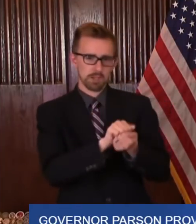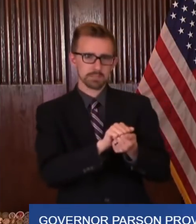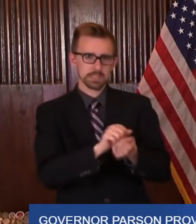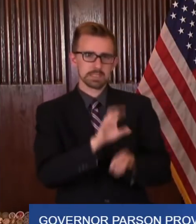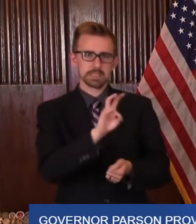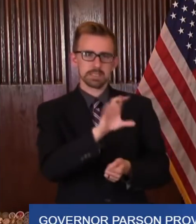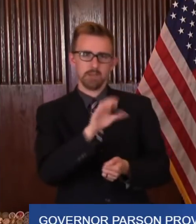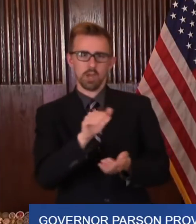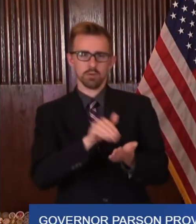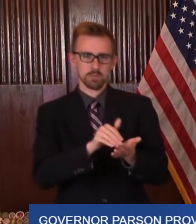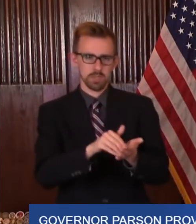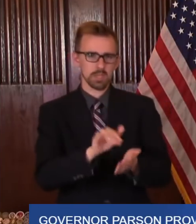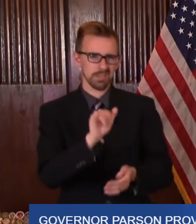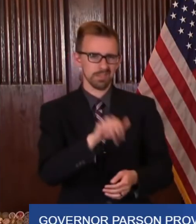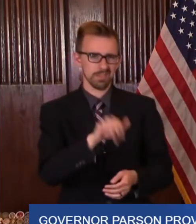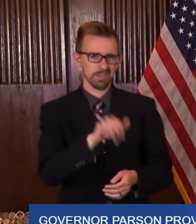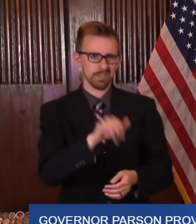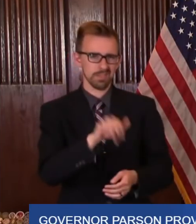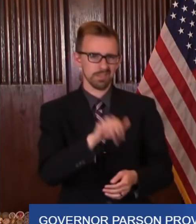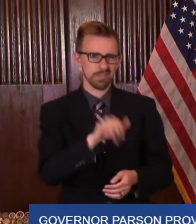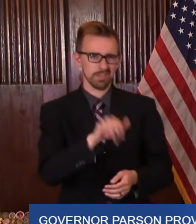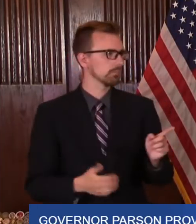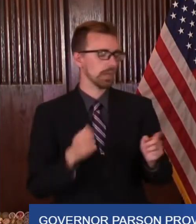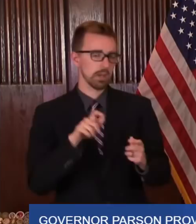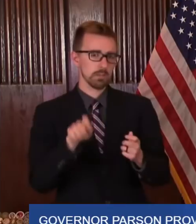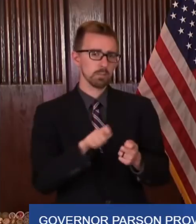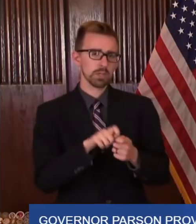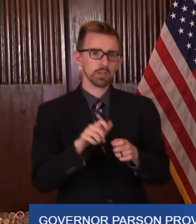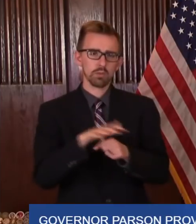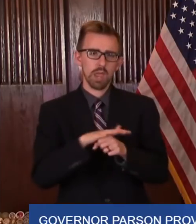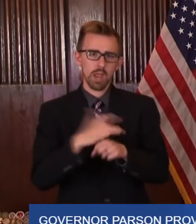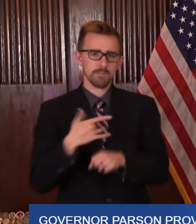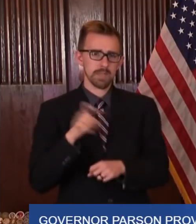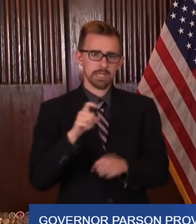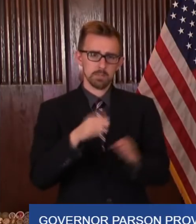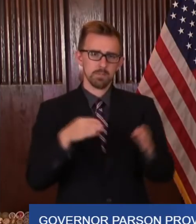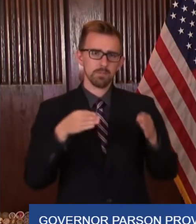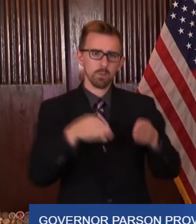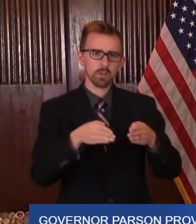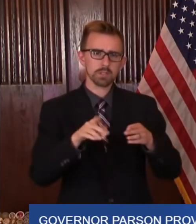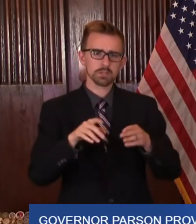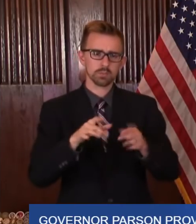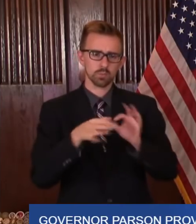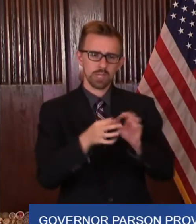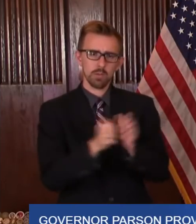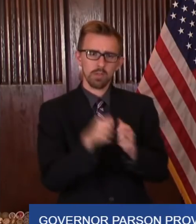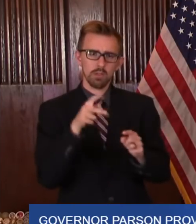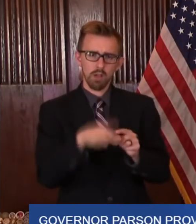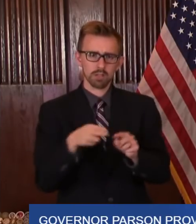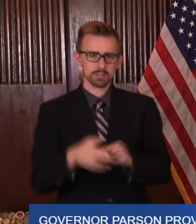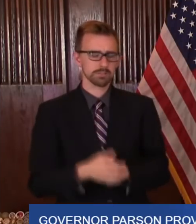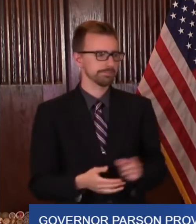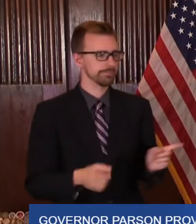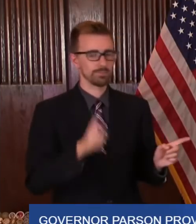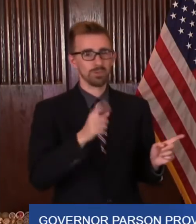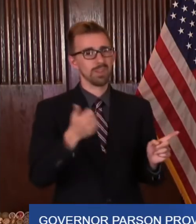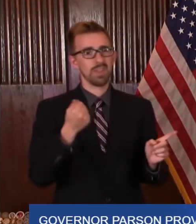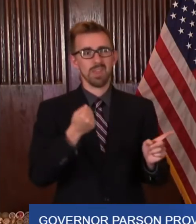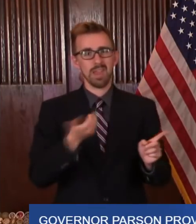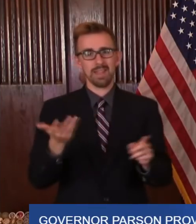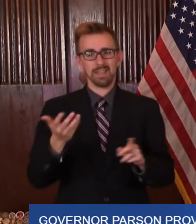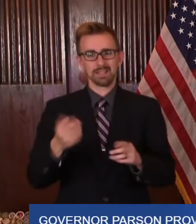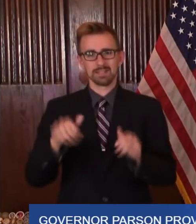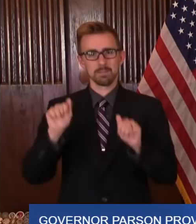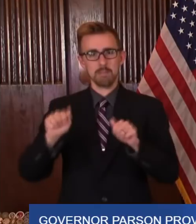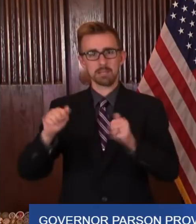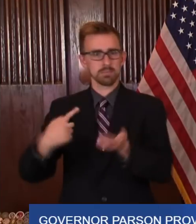around $700 million. Are there any particular areas that you think need focused on when it comes to cuts? Oh, I think everything's on the table. I'm